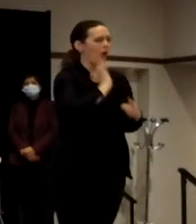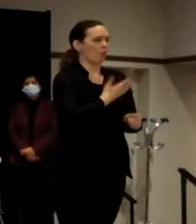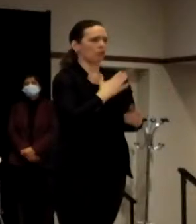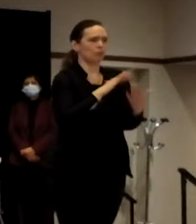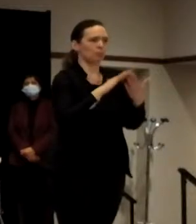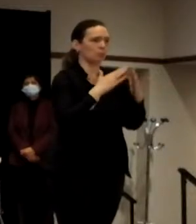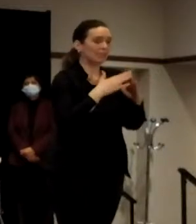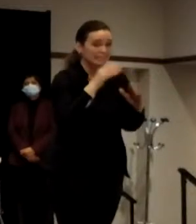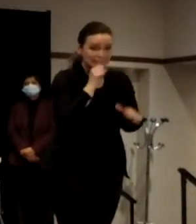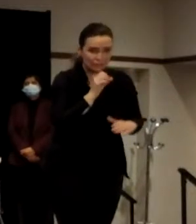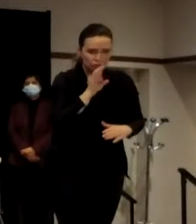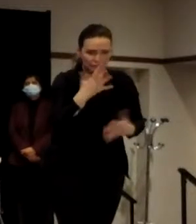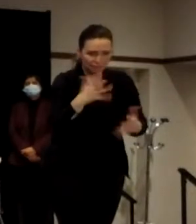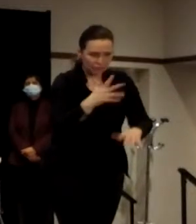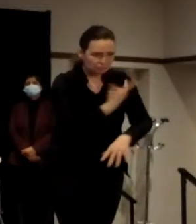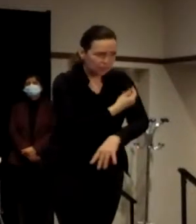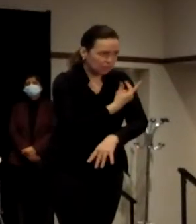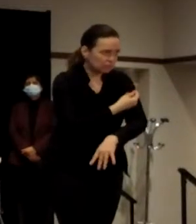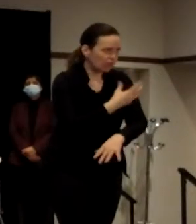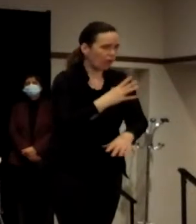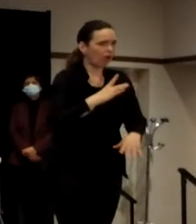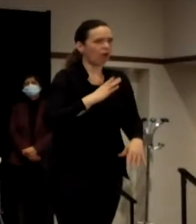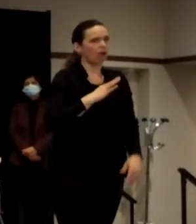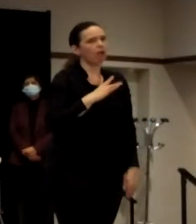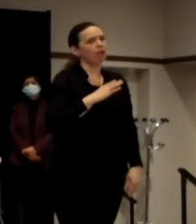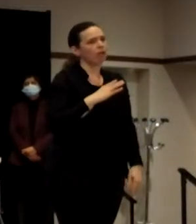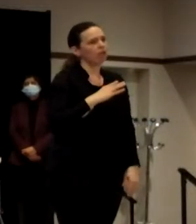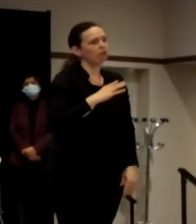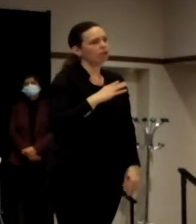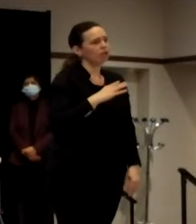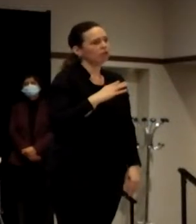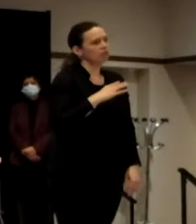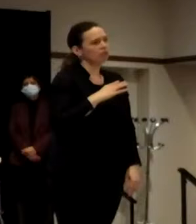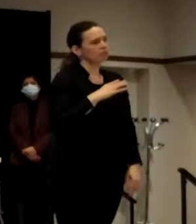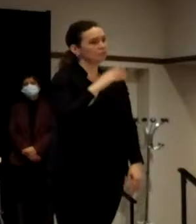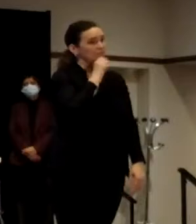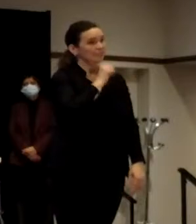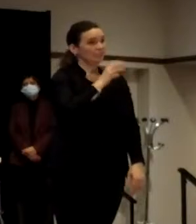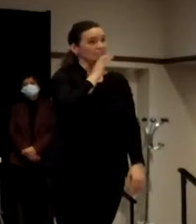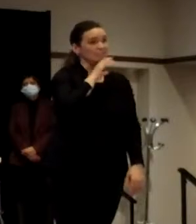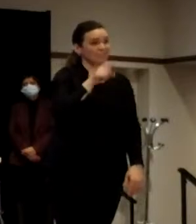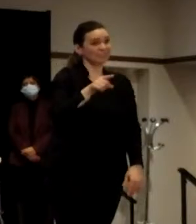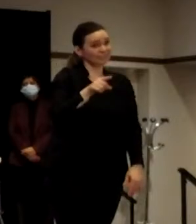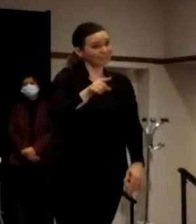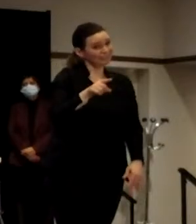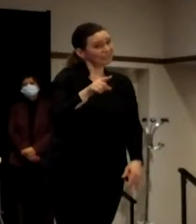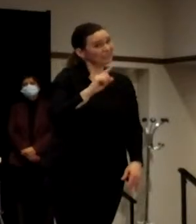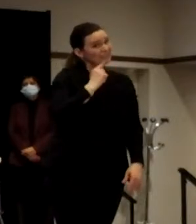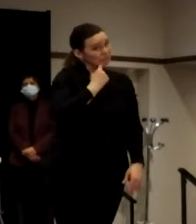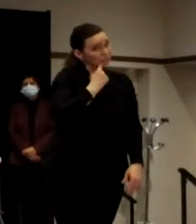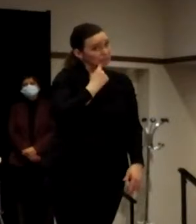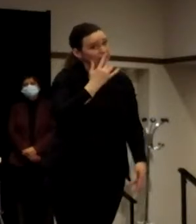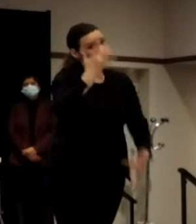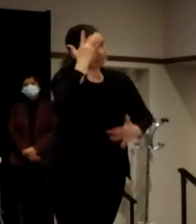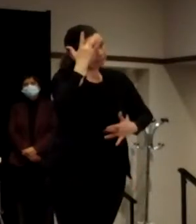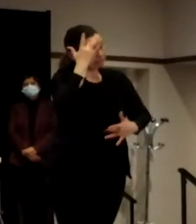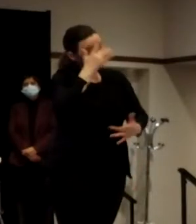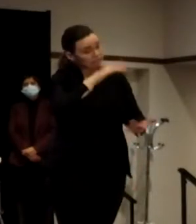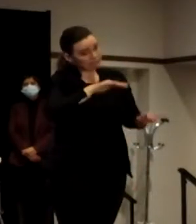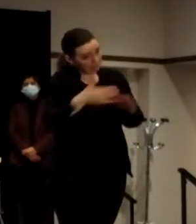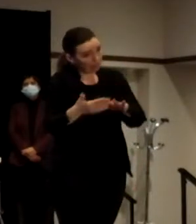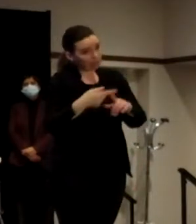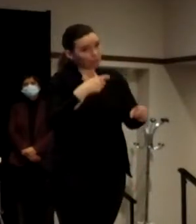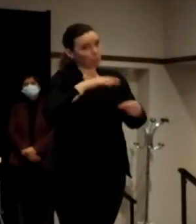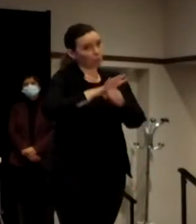you think about it, from getting sick, hospitalization, ICU, worse, but also because of the risk, they've had